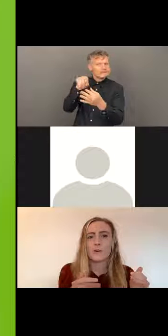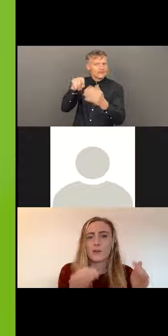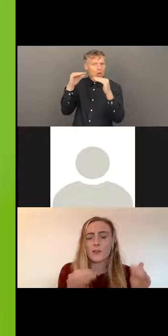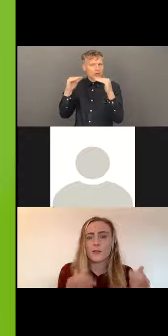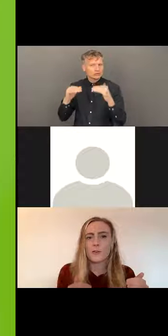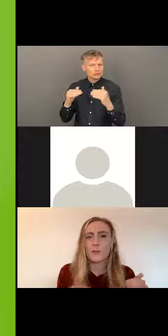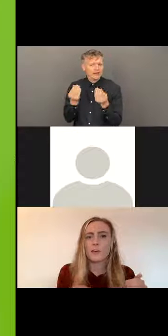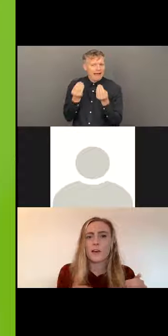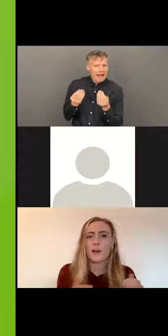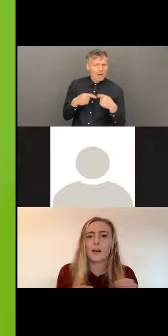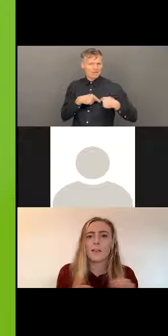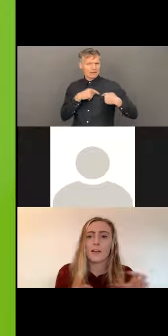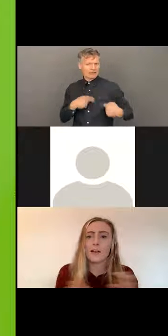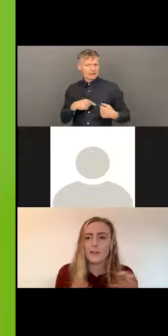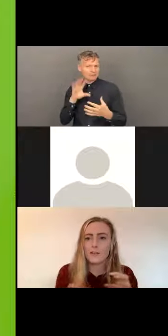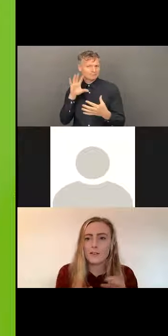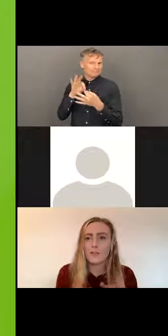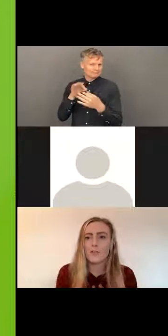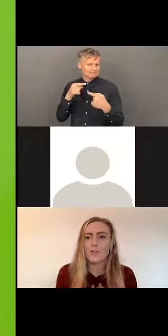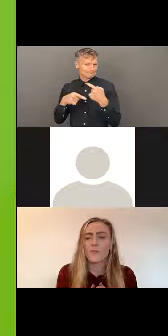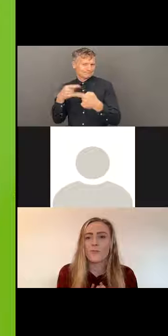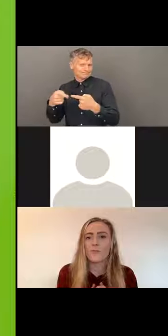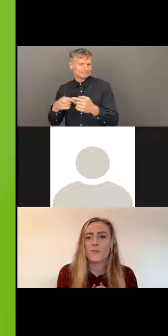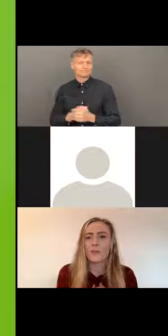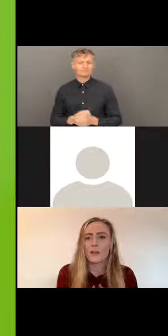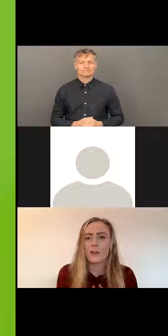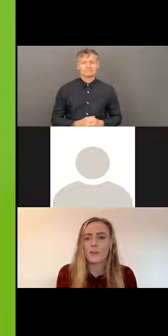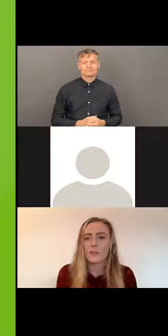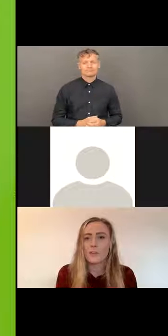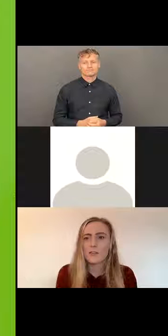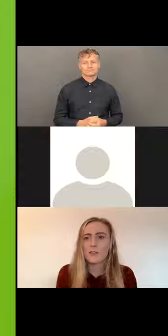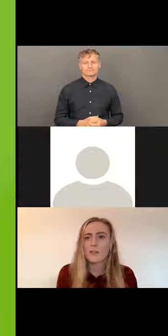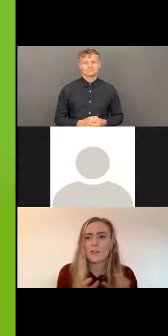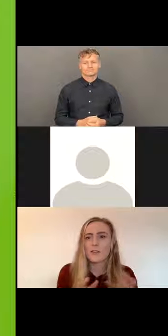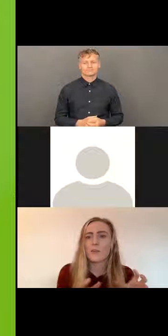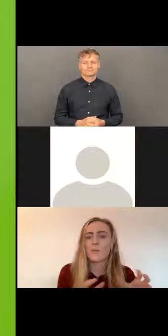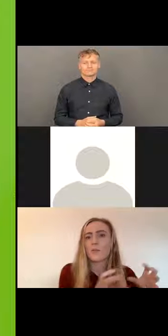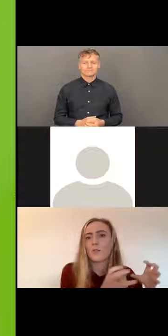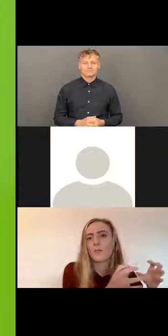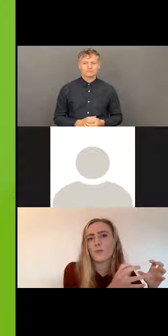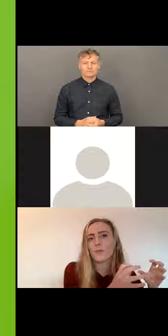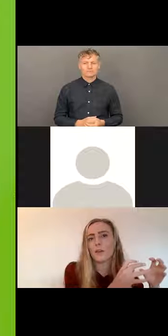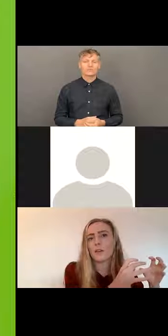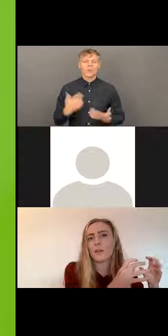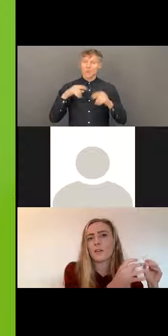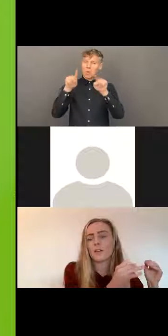The questionnaire looked at a variety of experiences of